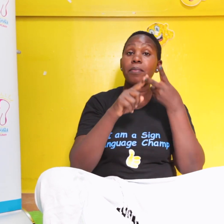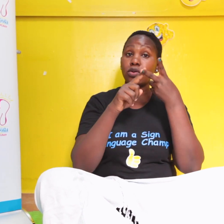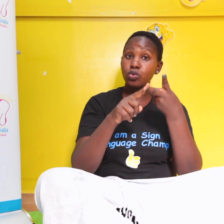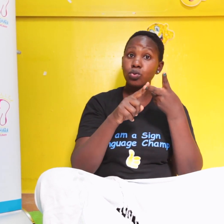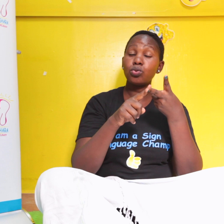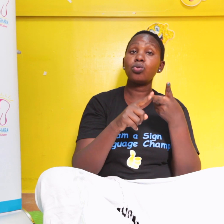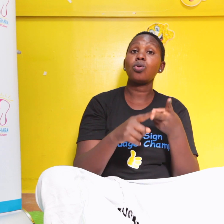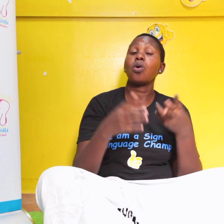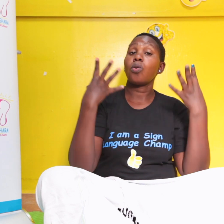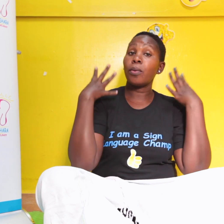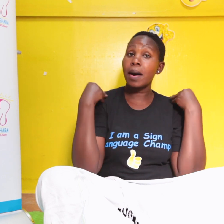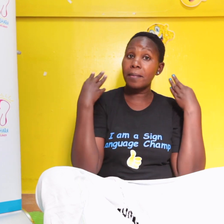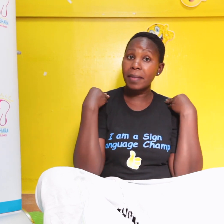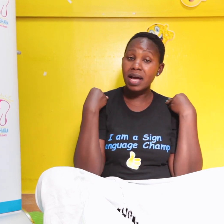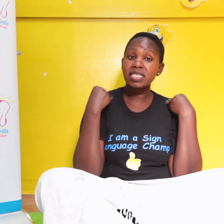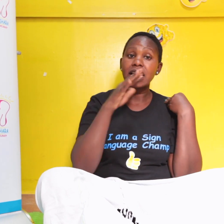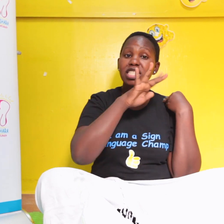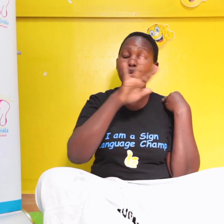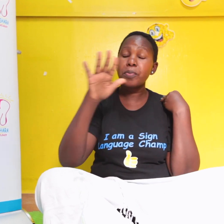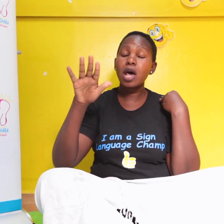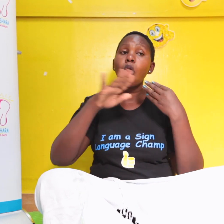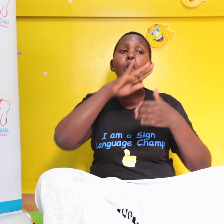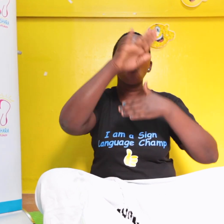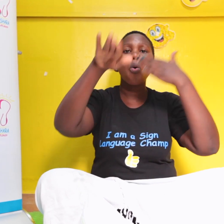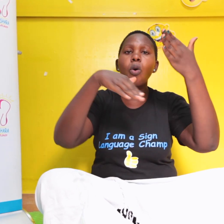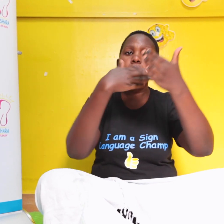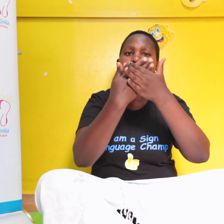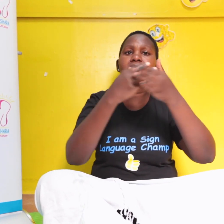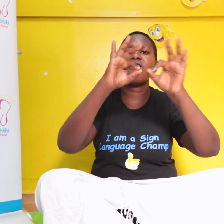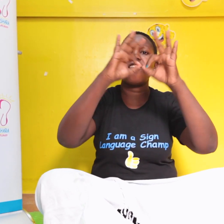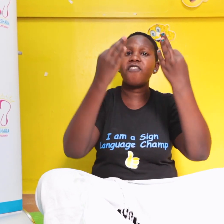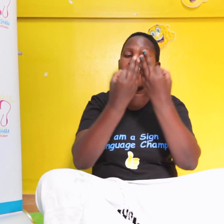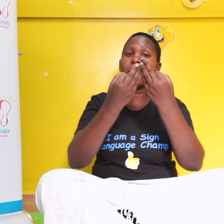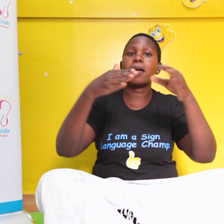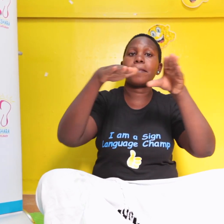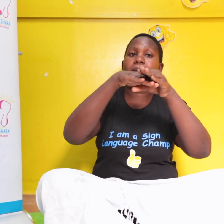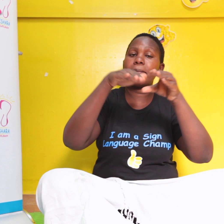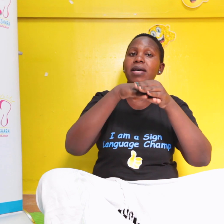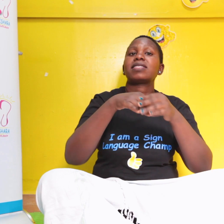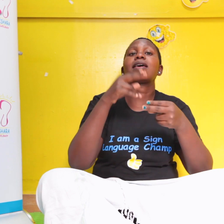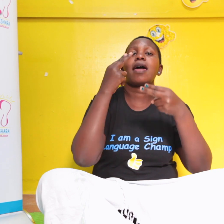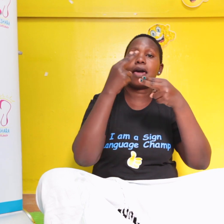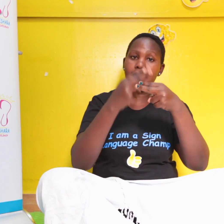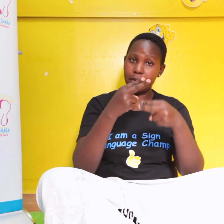2, practice how to spell all your family members' names.